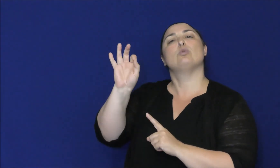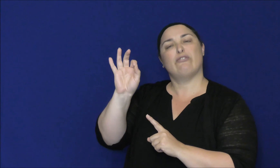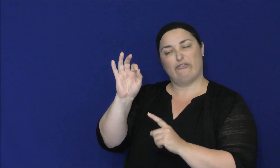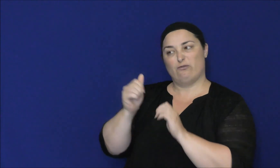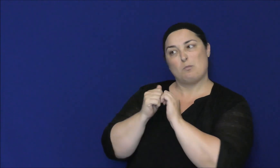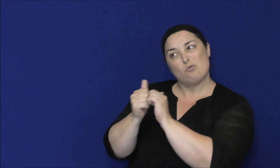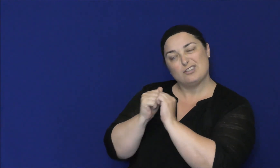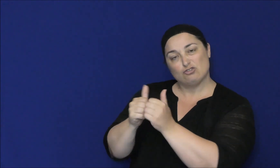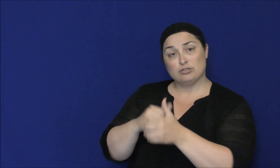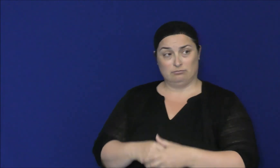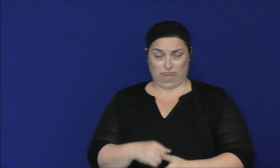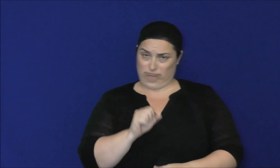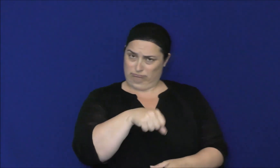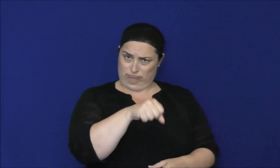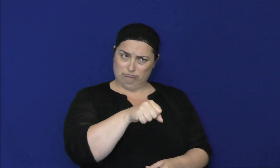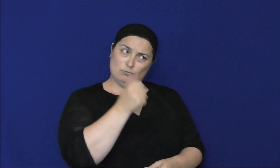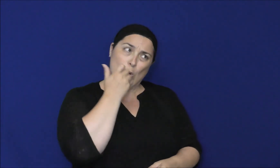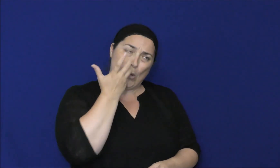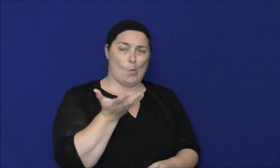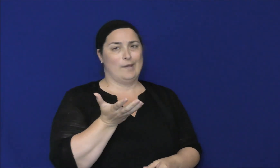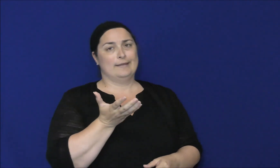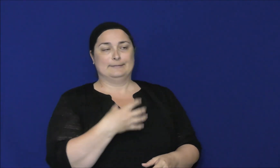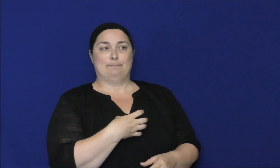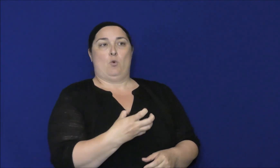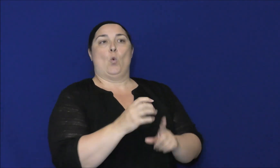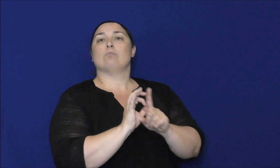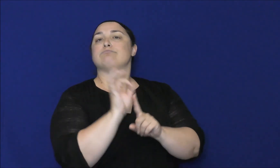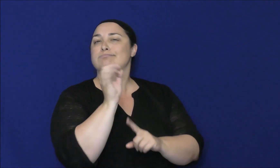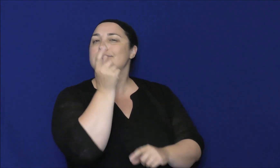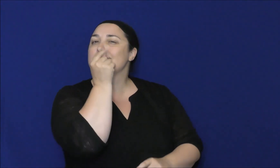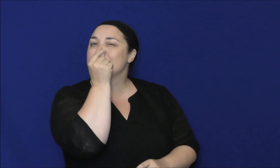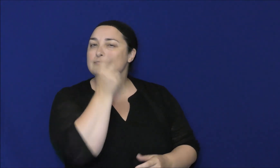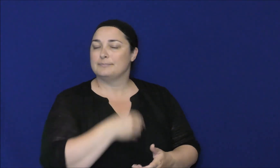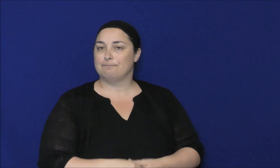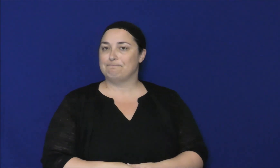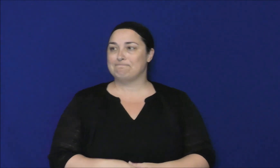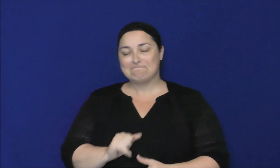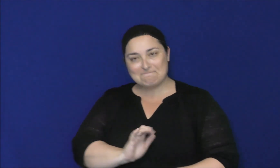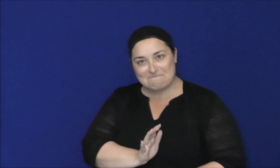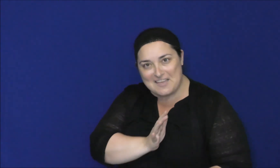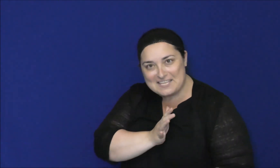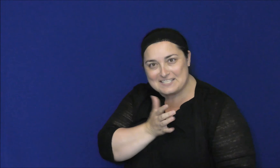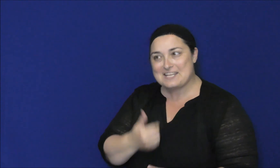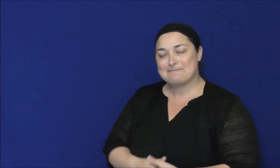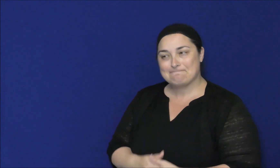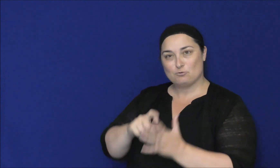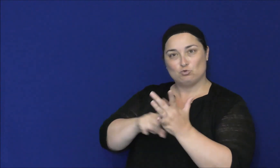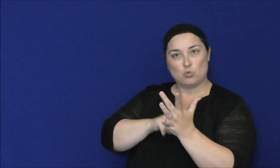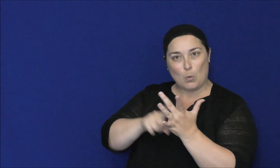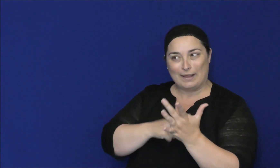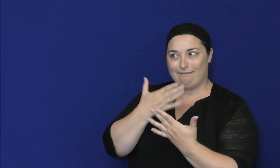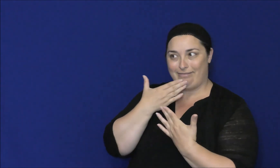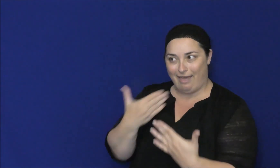cooperation. Sure, there's always room for improvement. Yeah. Fascinating. Julie, really appreciate your time today. Thank